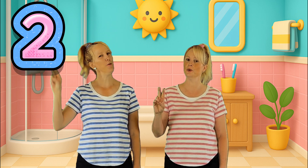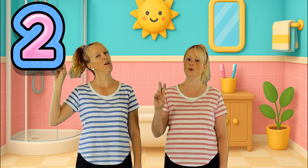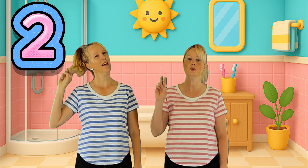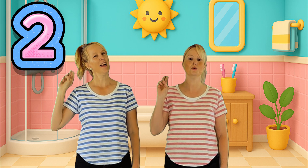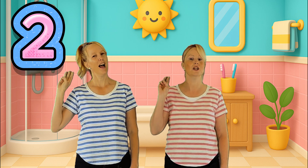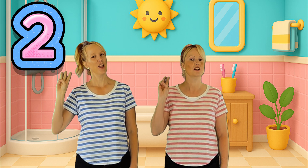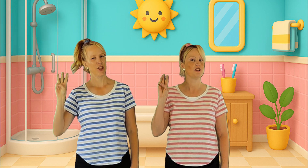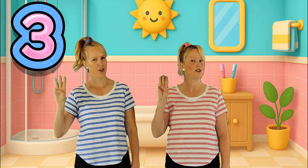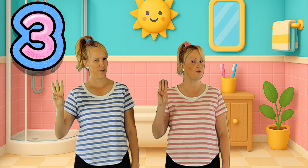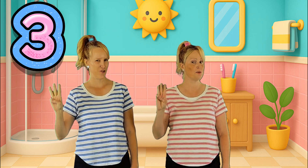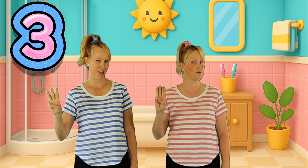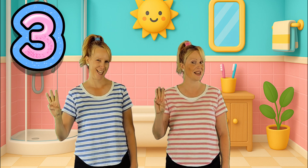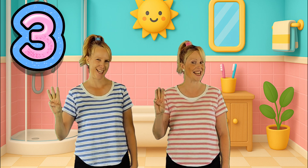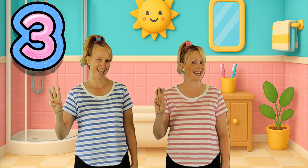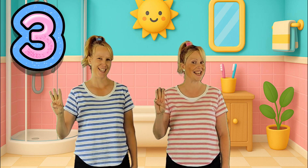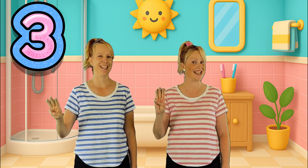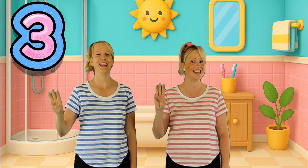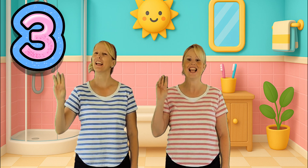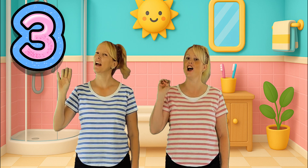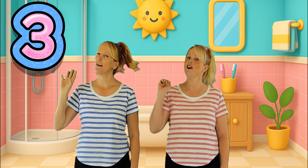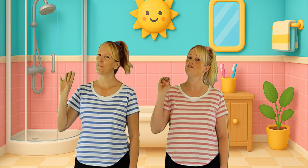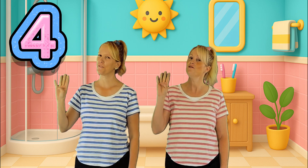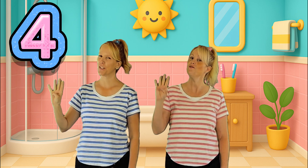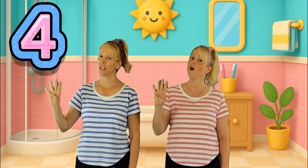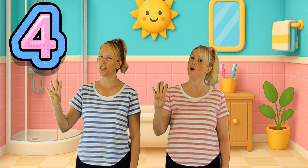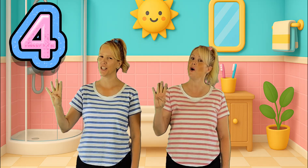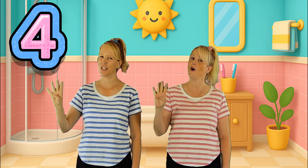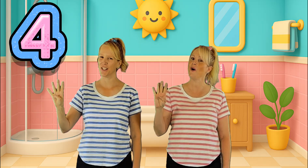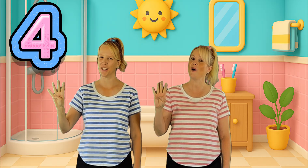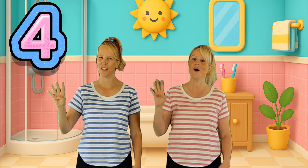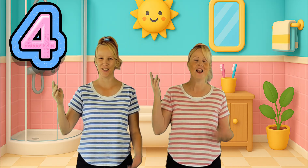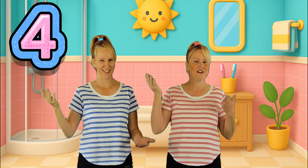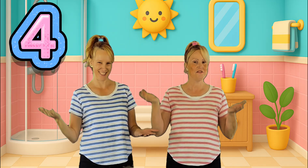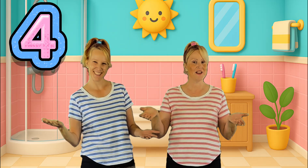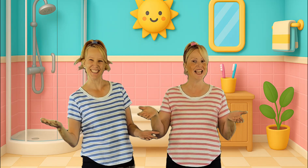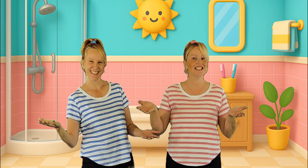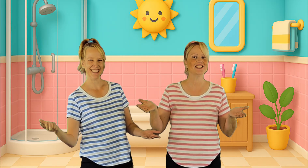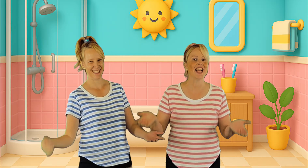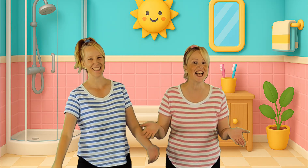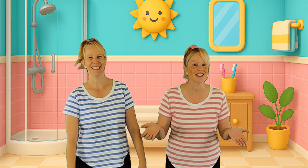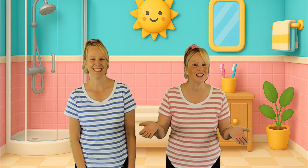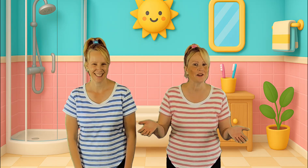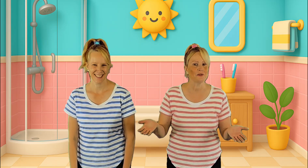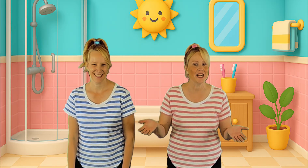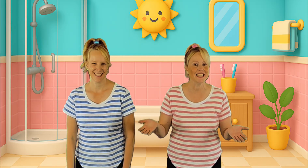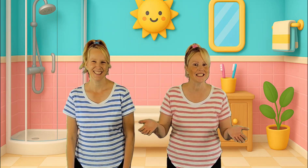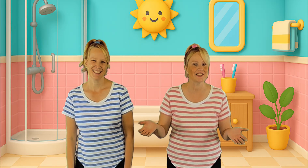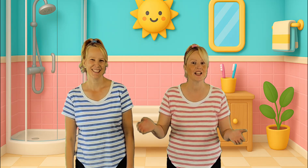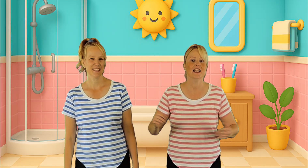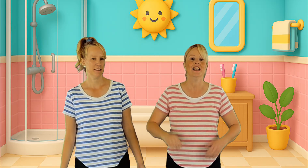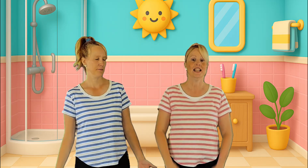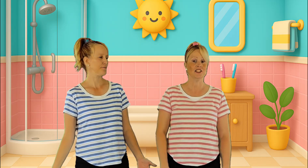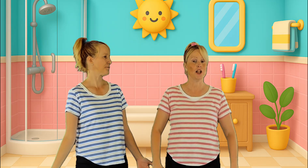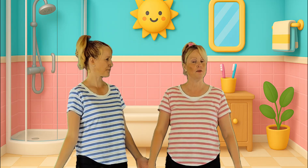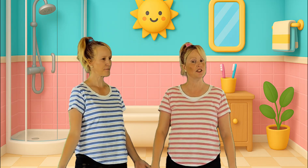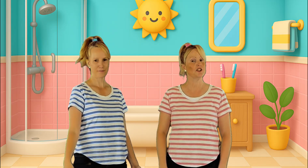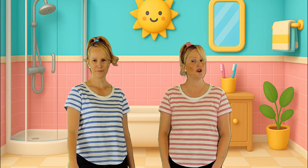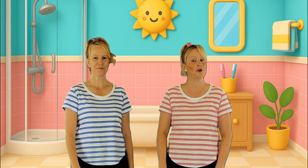2, 3, 4. Fantastic, friends. It's time for us to go